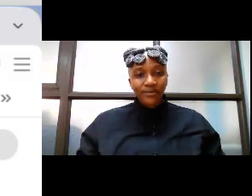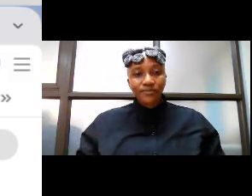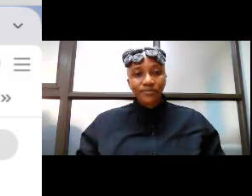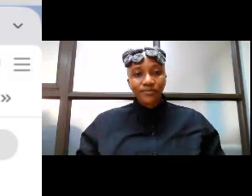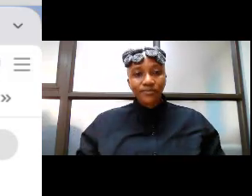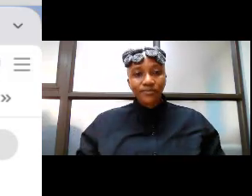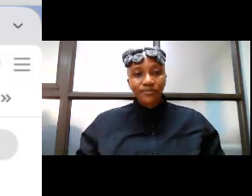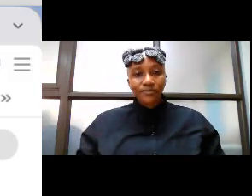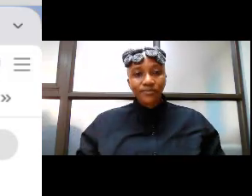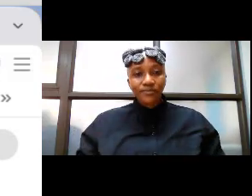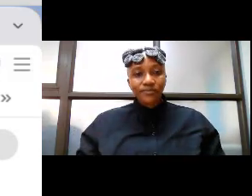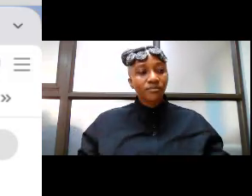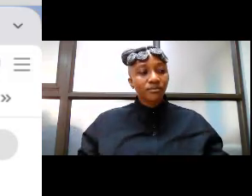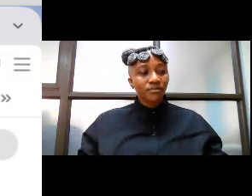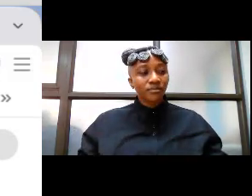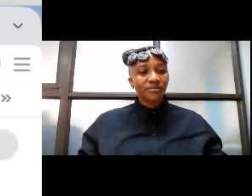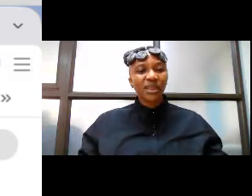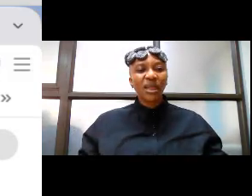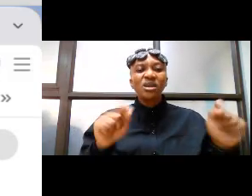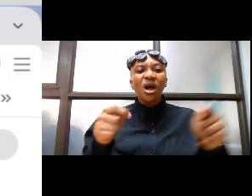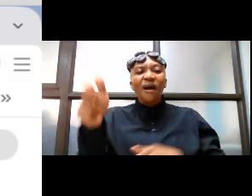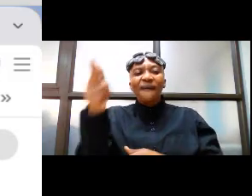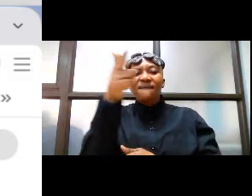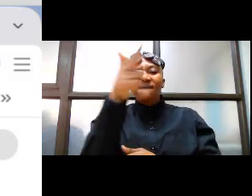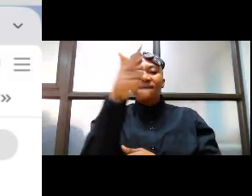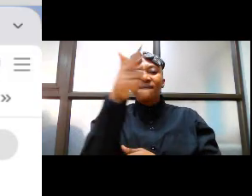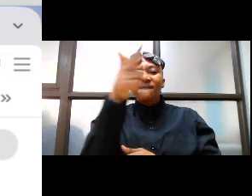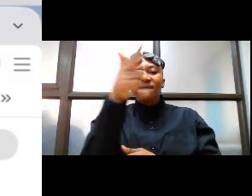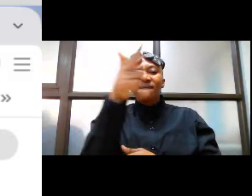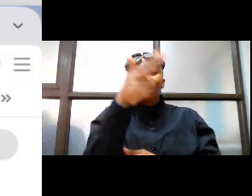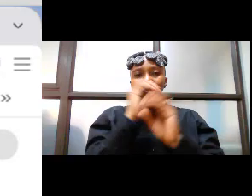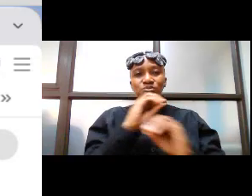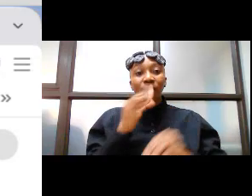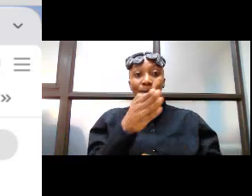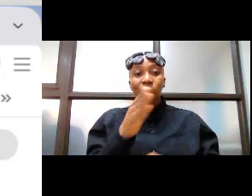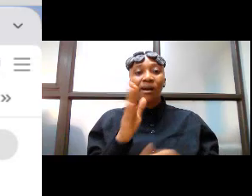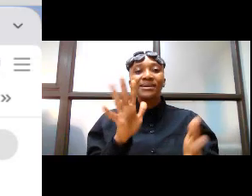So they're not too long, the videos. Yeah, this one is 10 minutes. Okay.